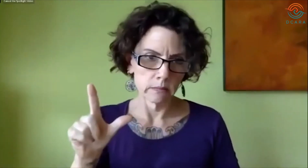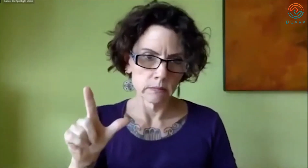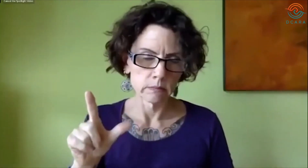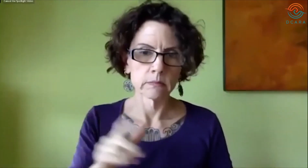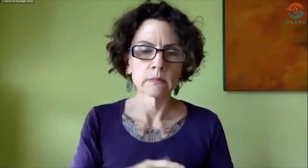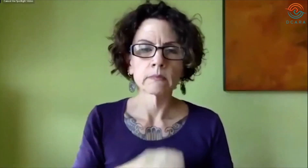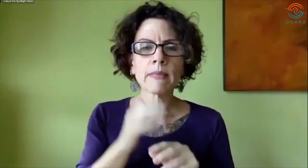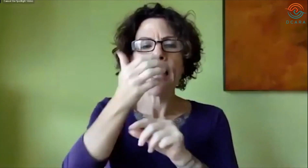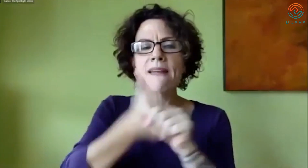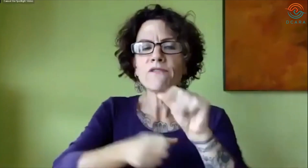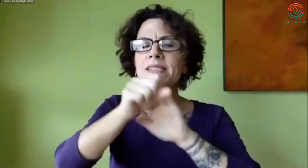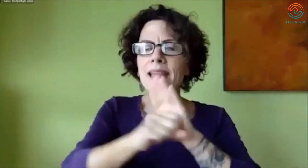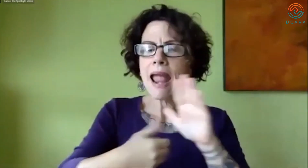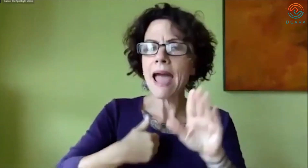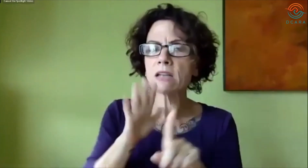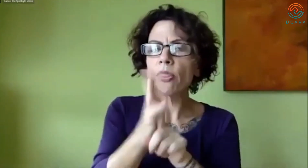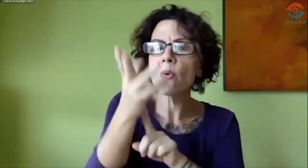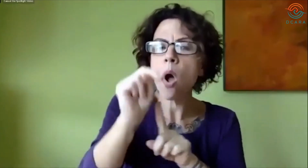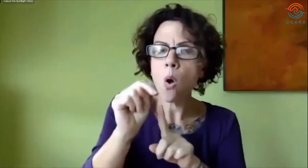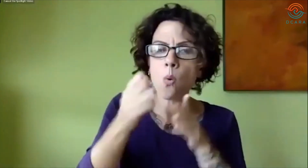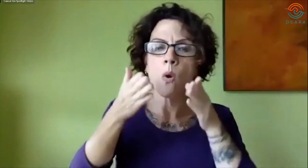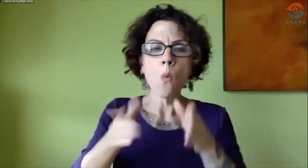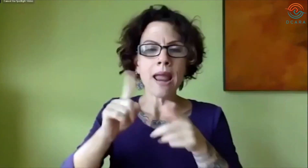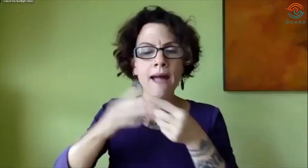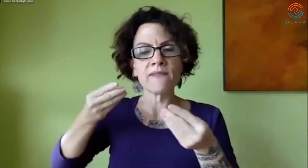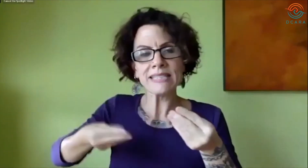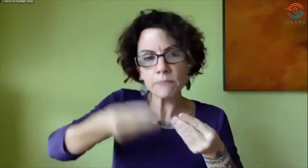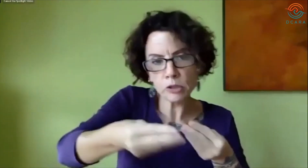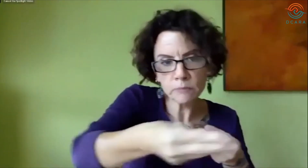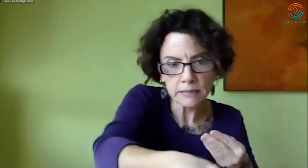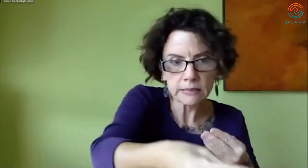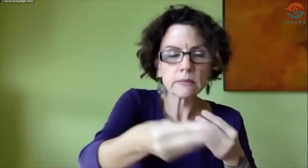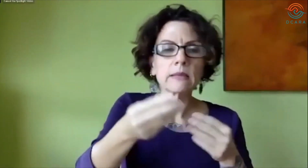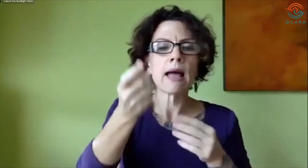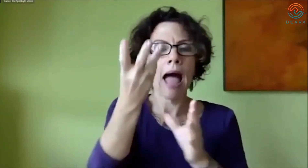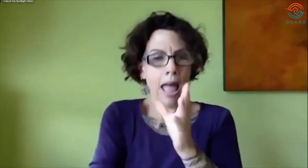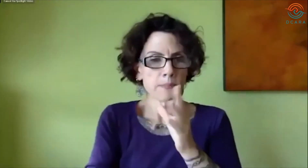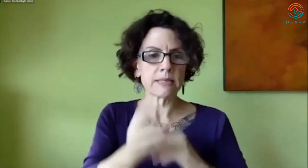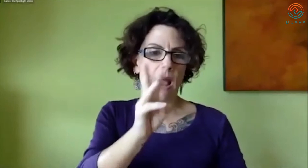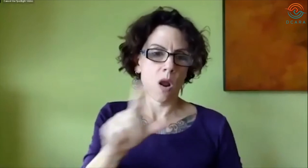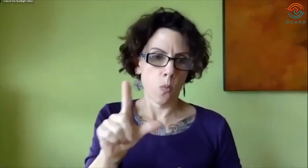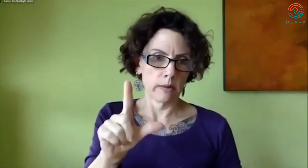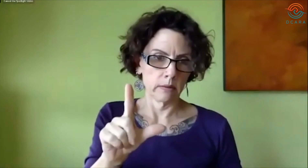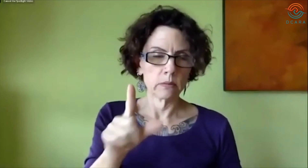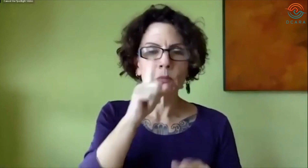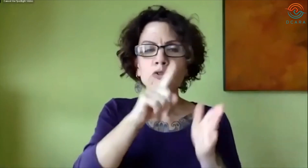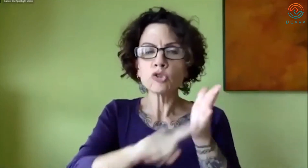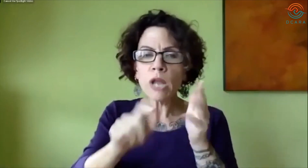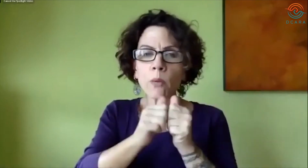will. Every state has their own way of disbursements in the absence of a